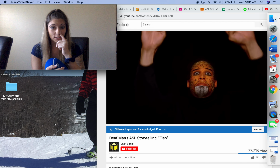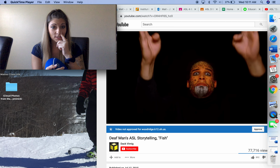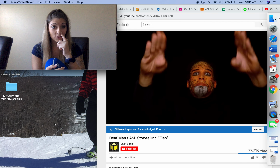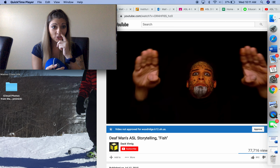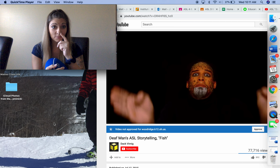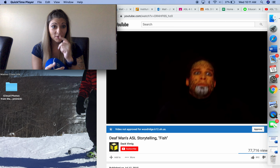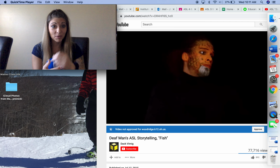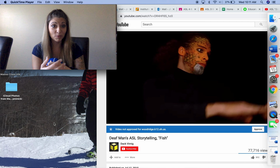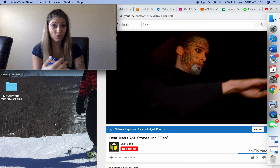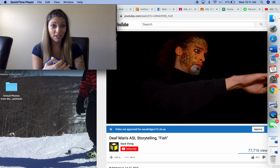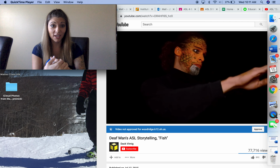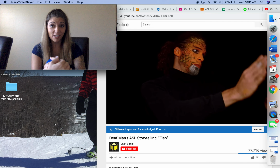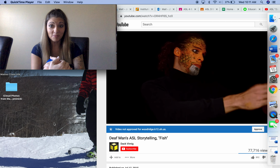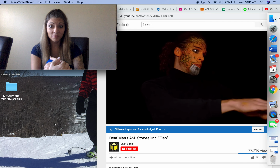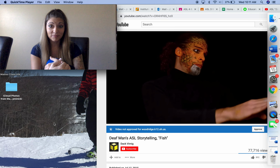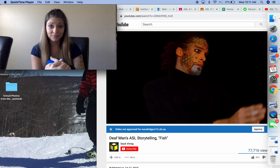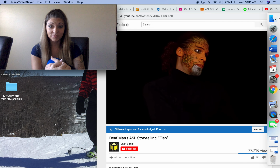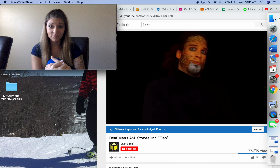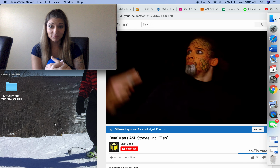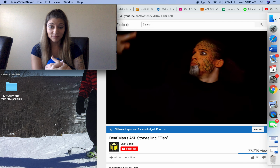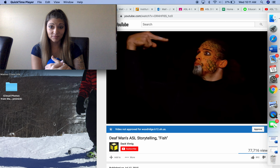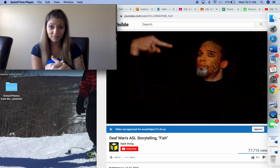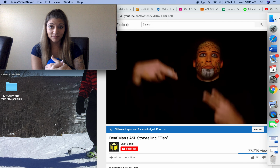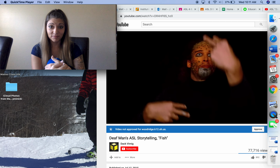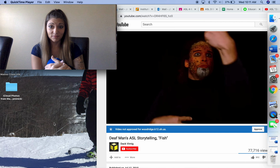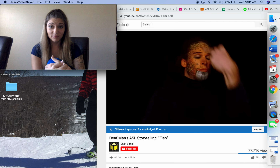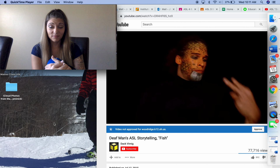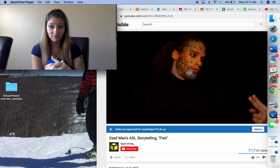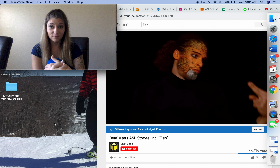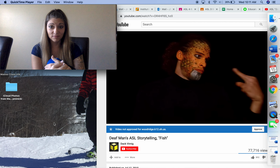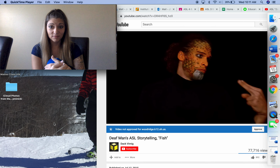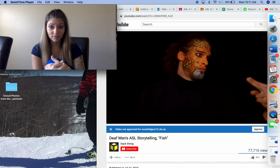And then he sees shapes of people looking at him.